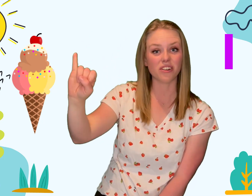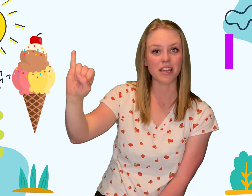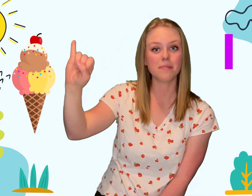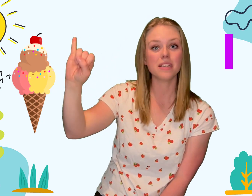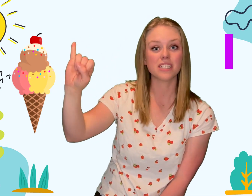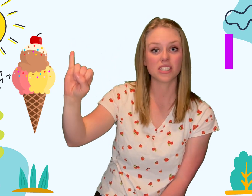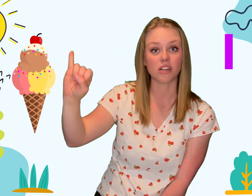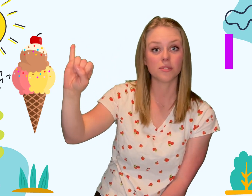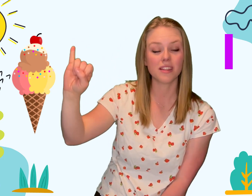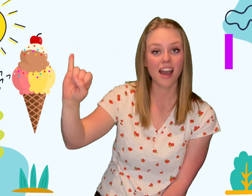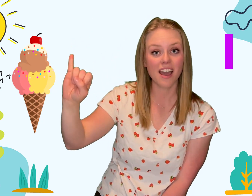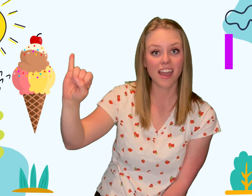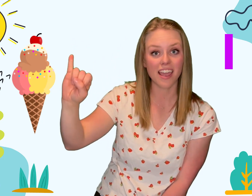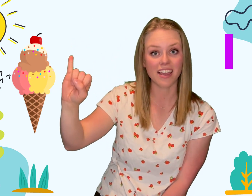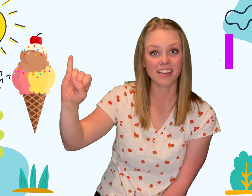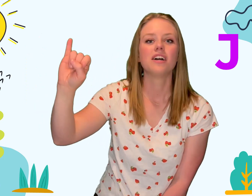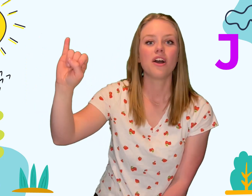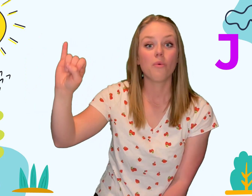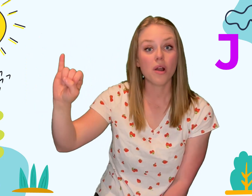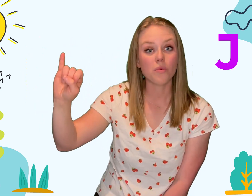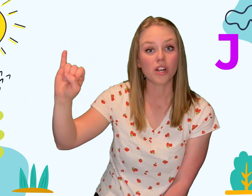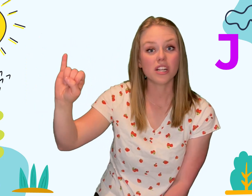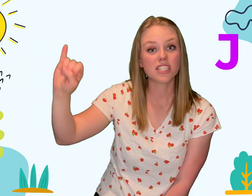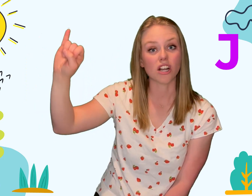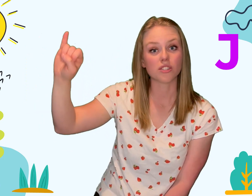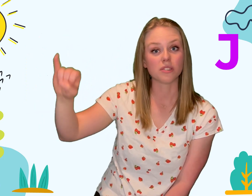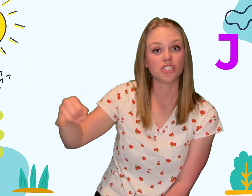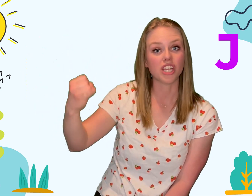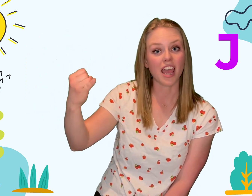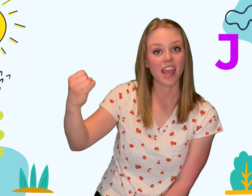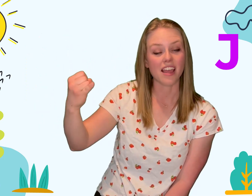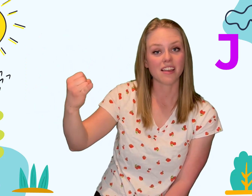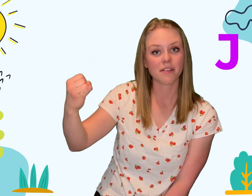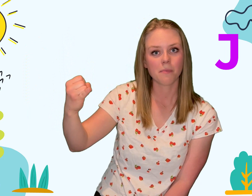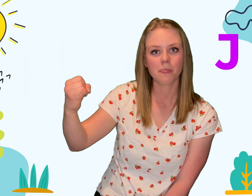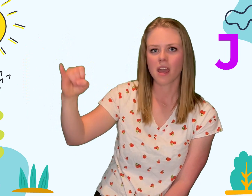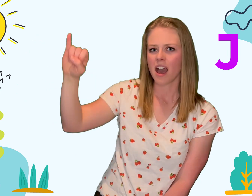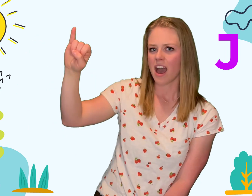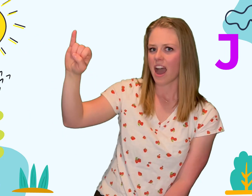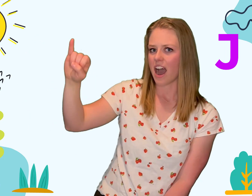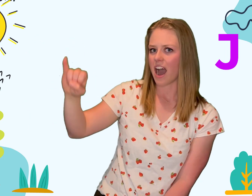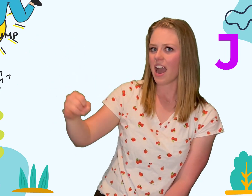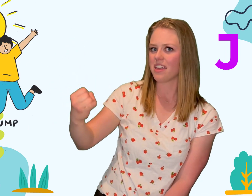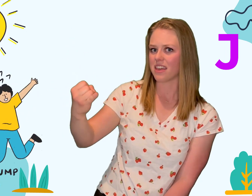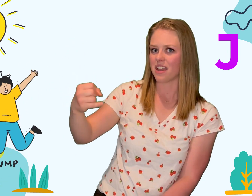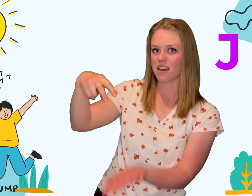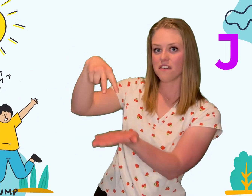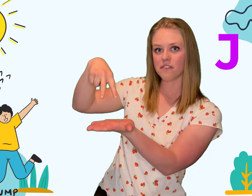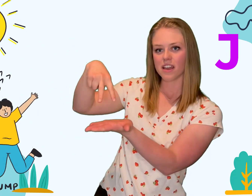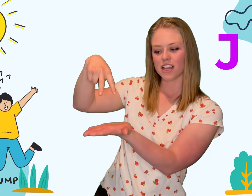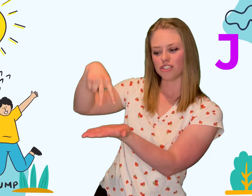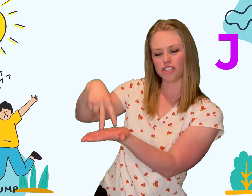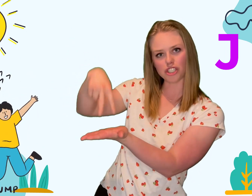cream starts with I. What word starts with J? I think of jump.